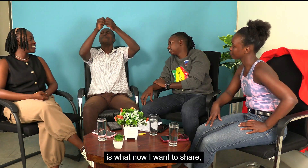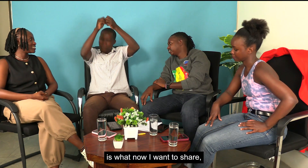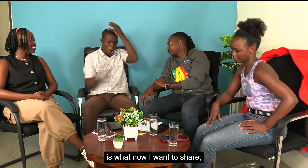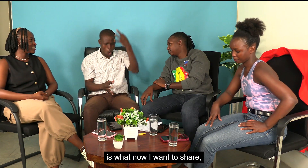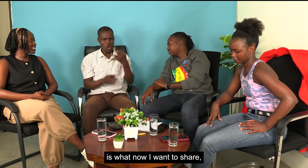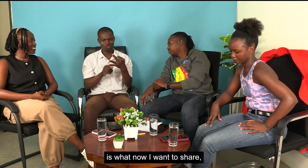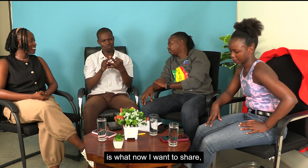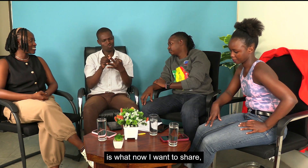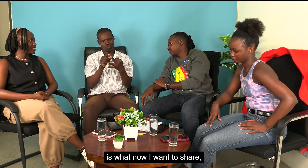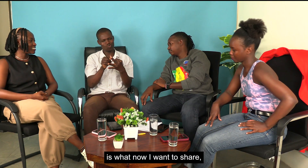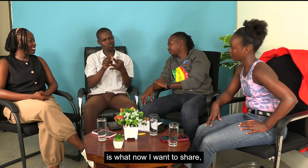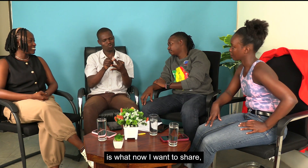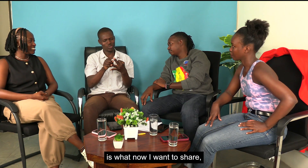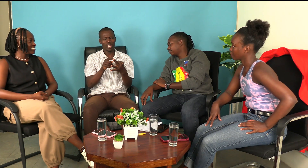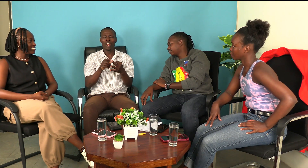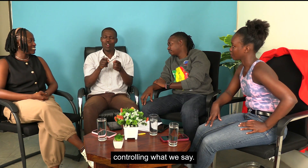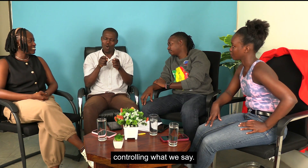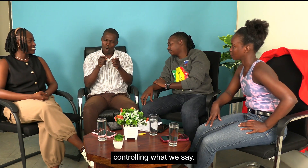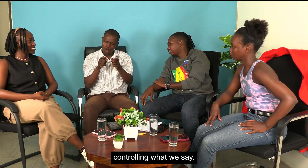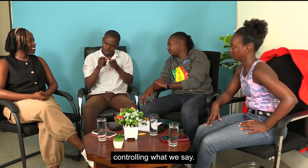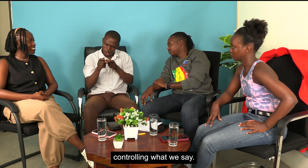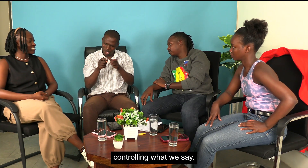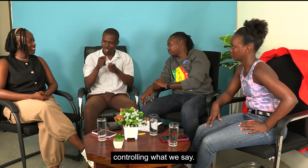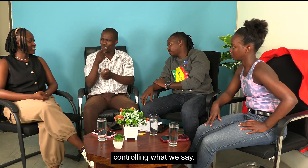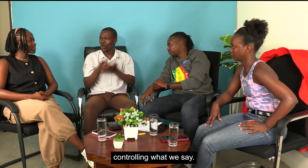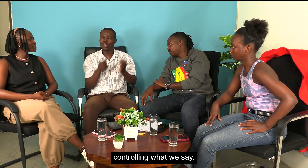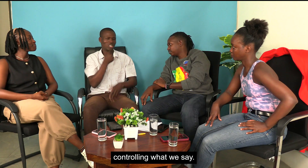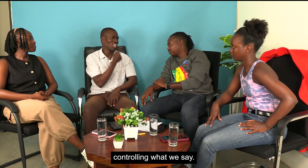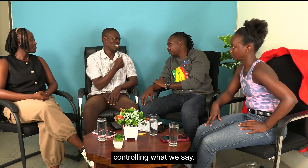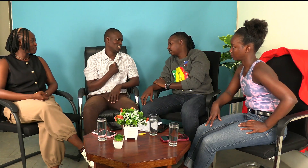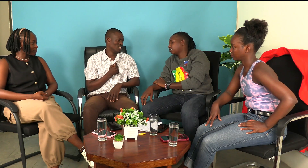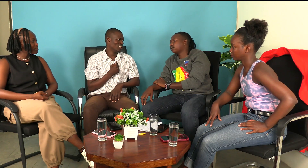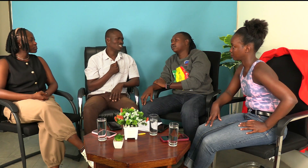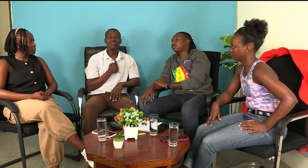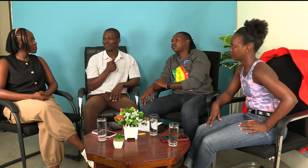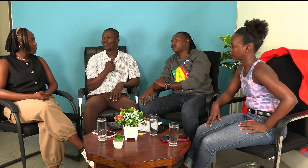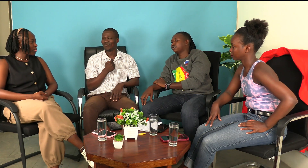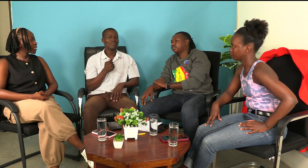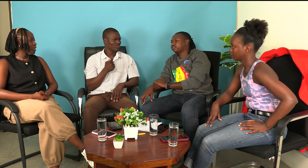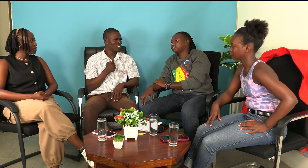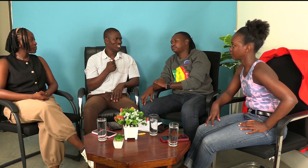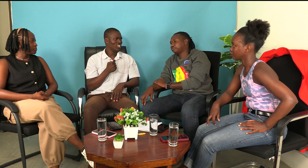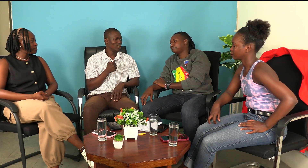most of the time. There is a lot of things, but for the third one, let us control what you tell me and what we say to each